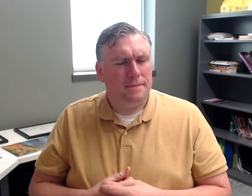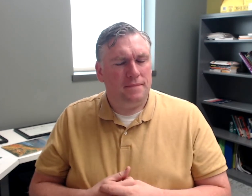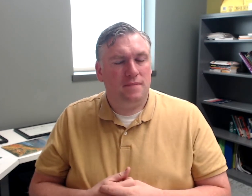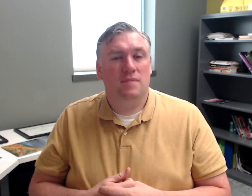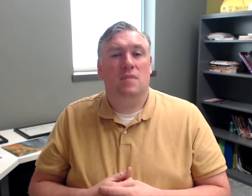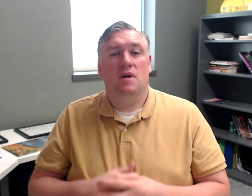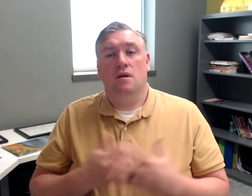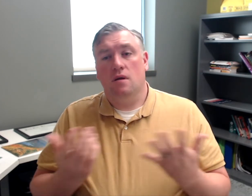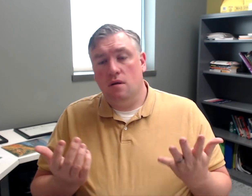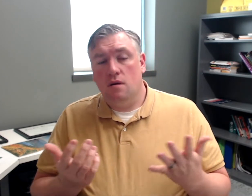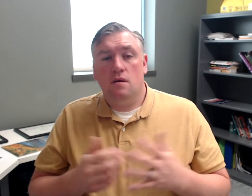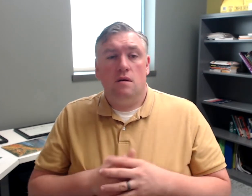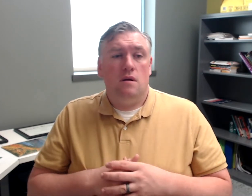more time.